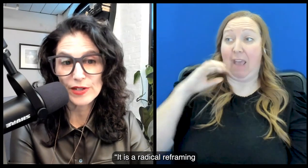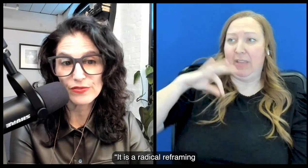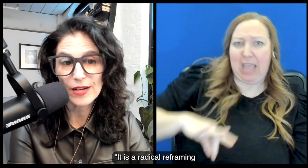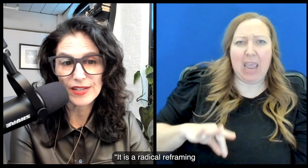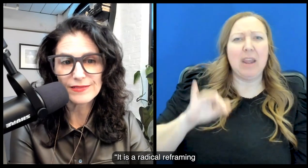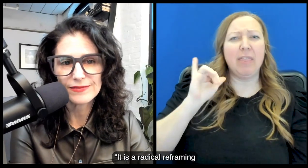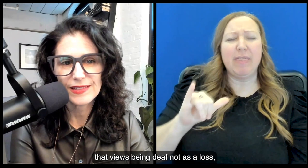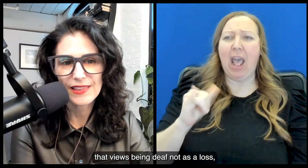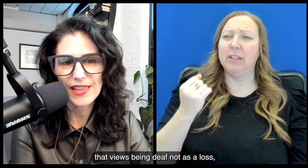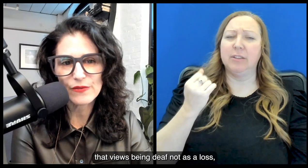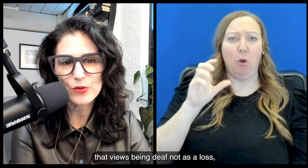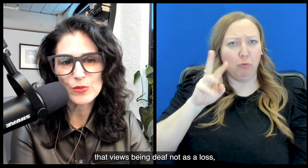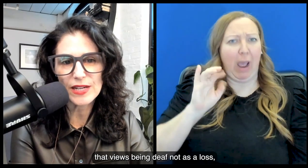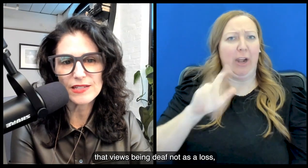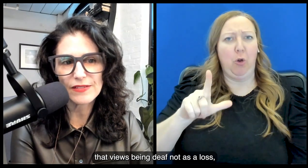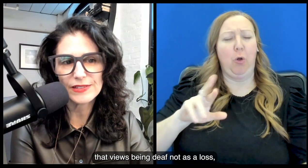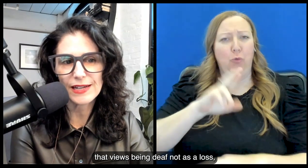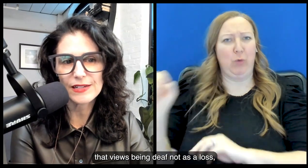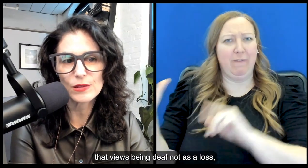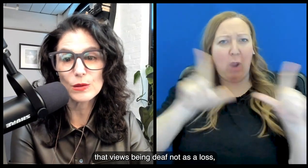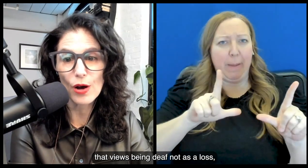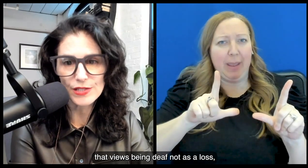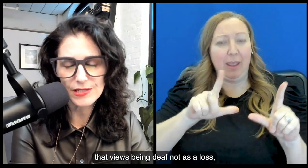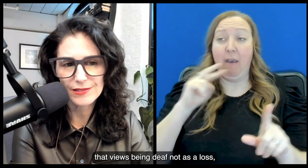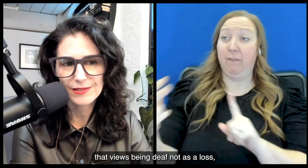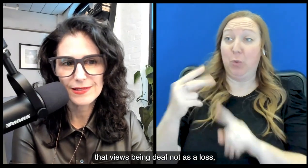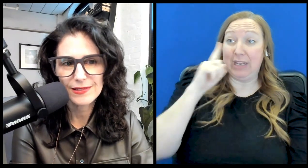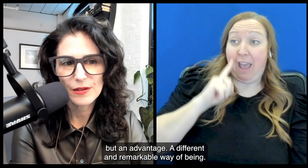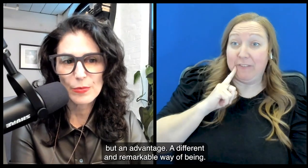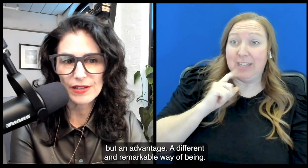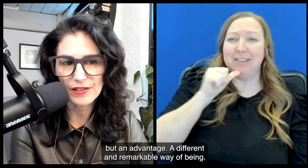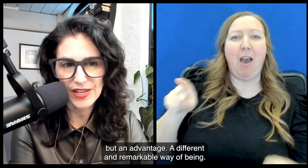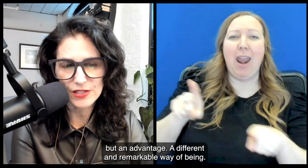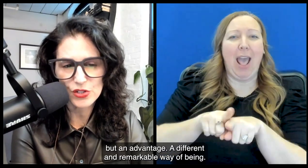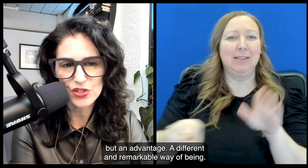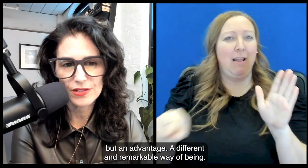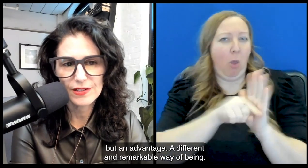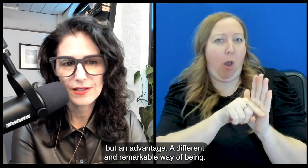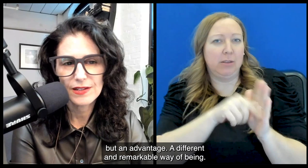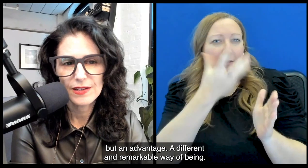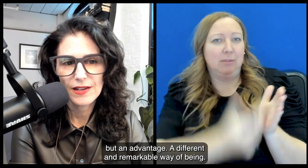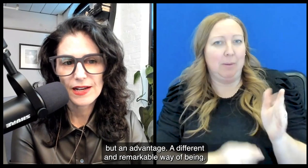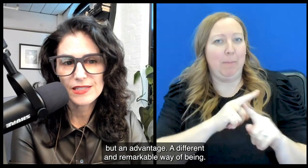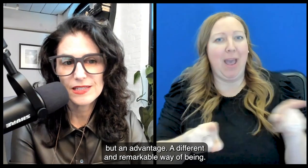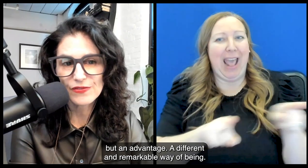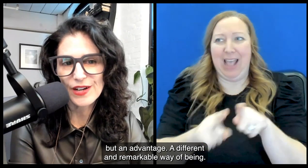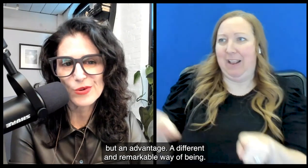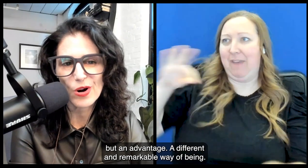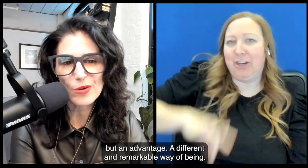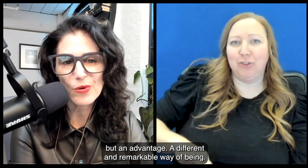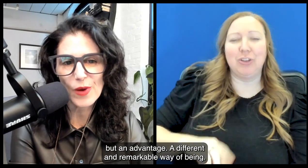radical reframing that views being deaf not as a loss, but an advantage. A